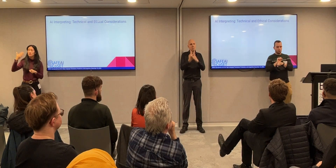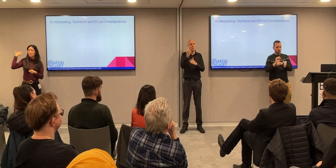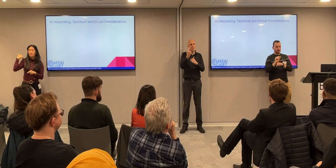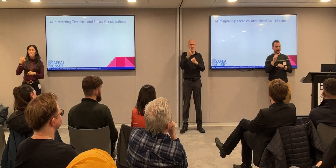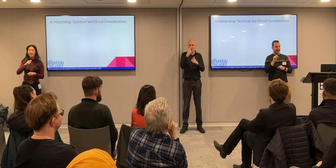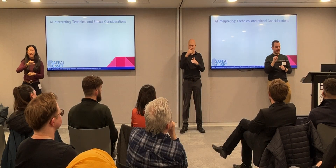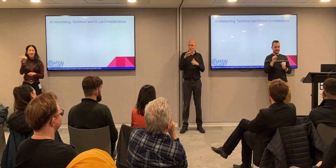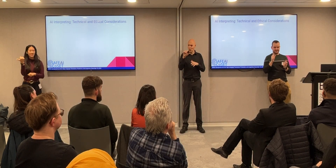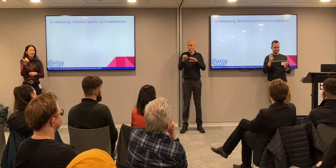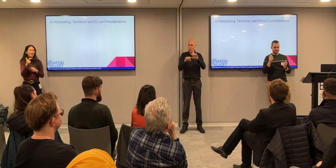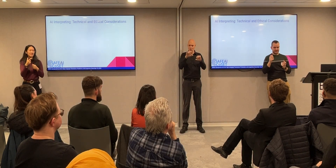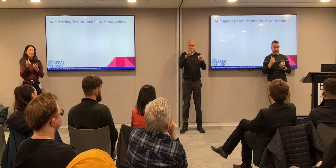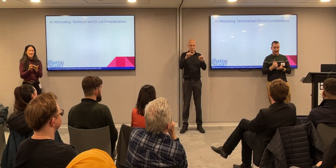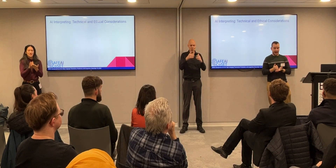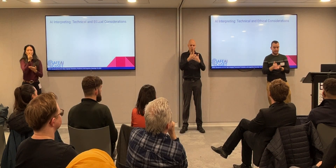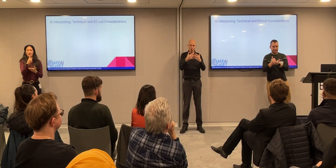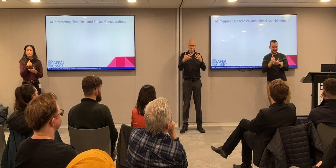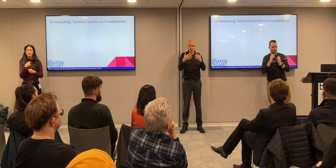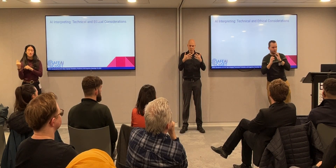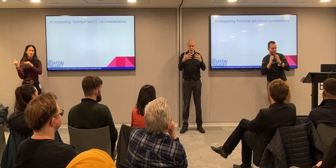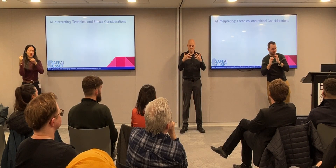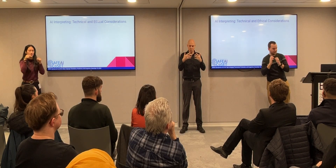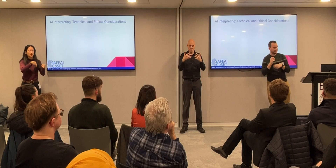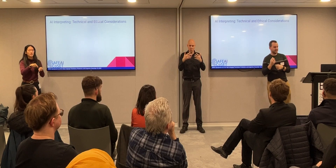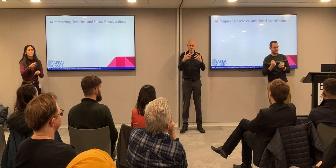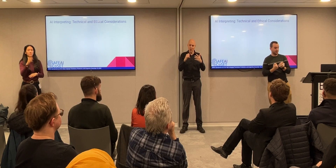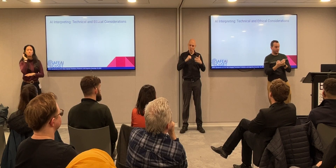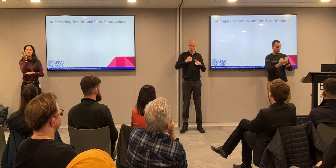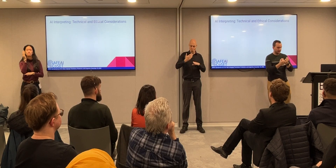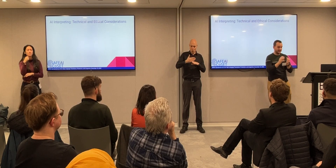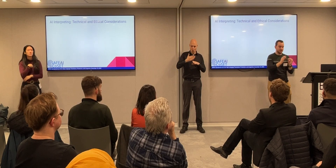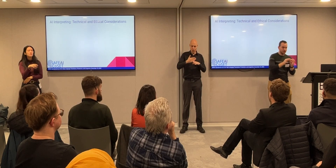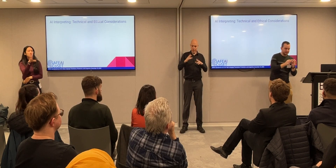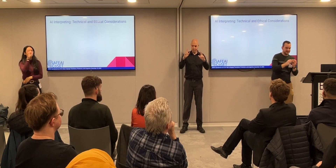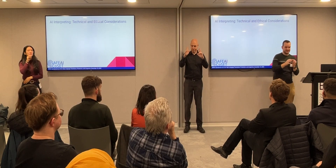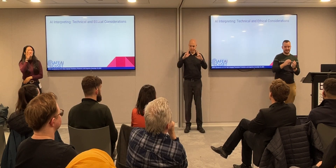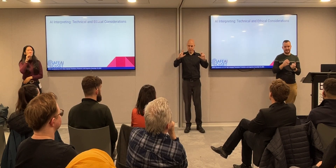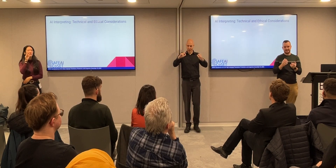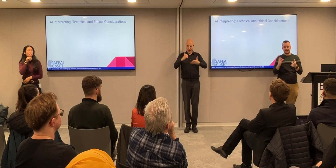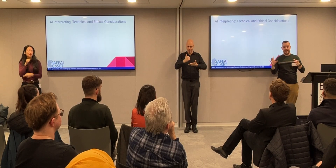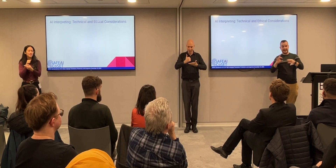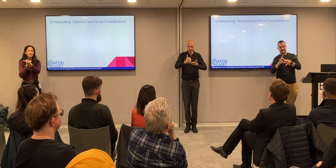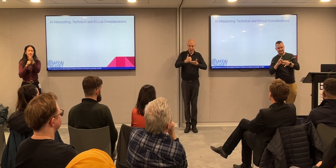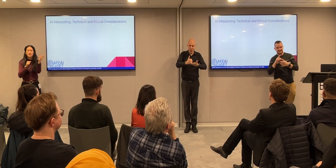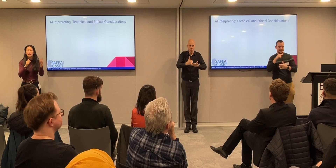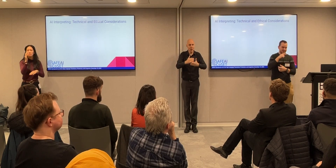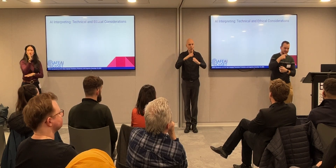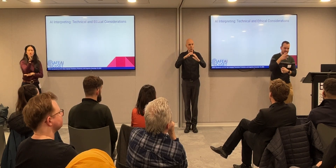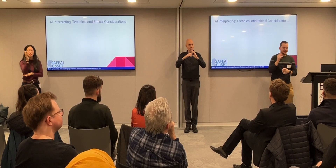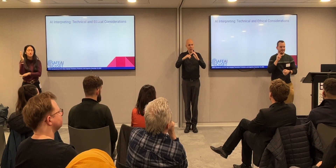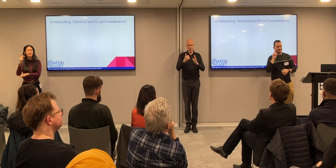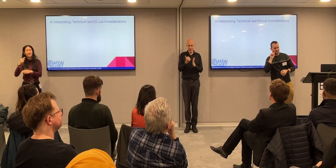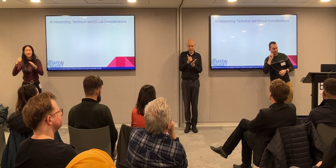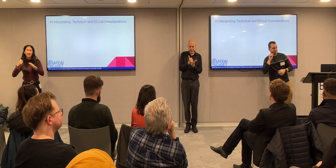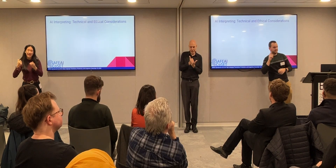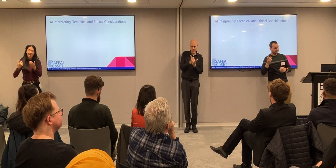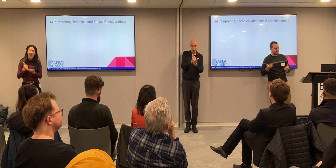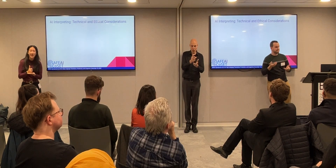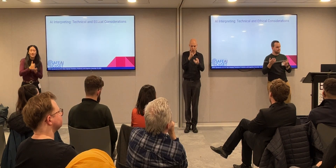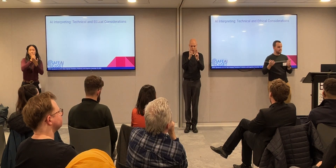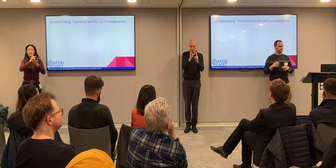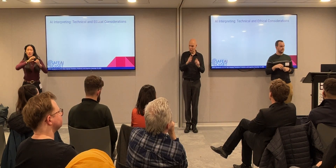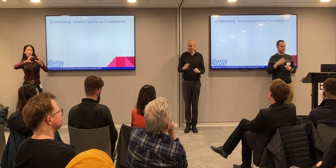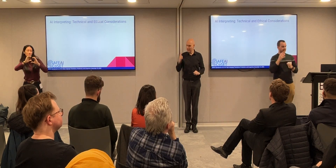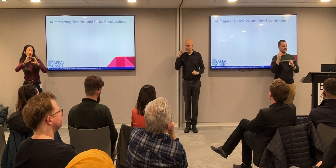many people frame their work as helping communication, supporting interpreting, connecting hearing and